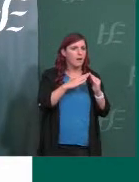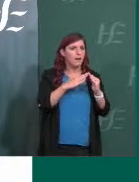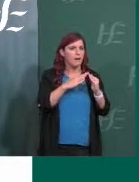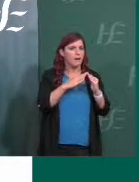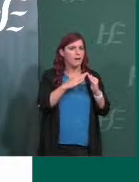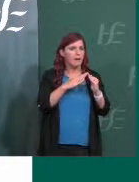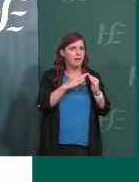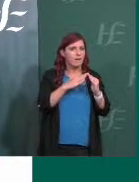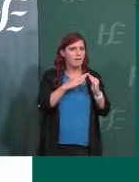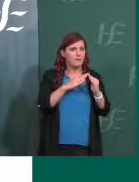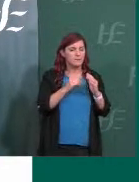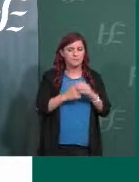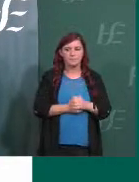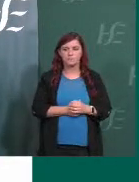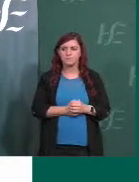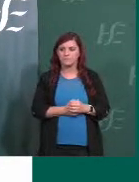a...